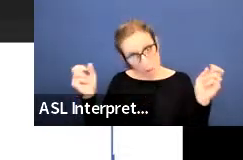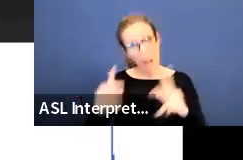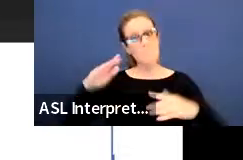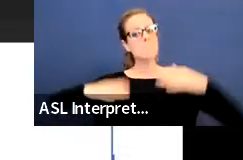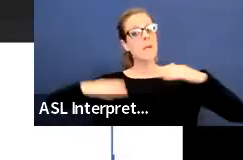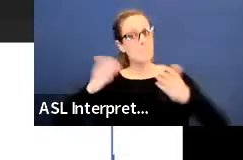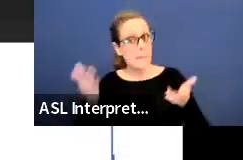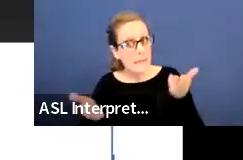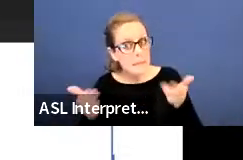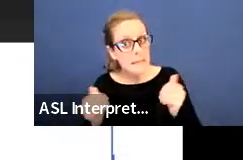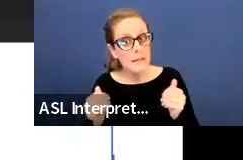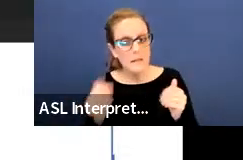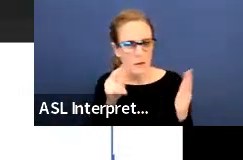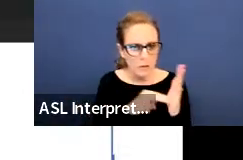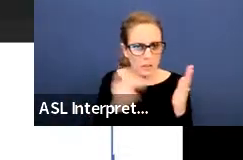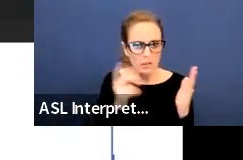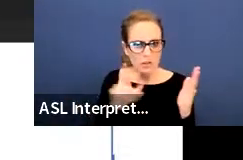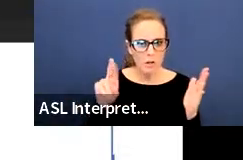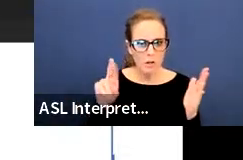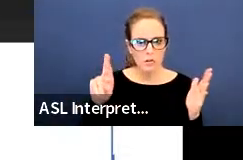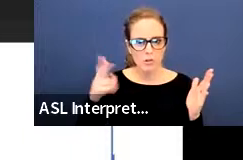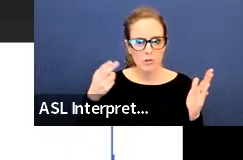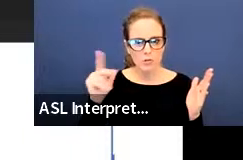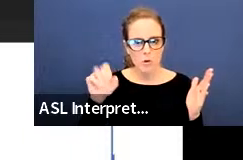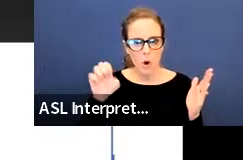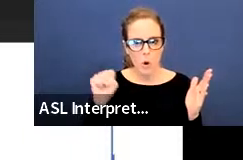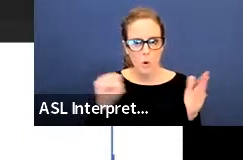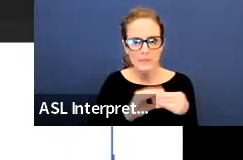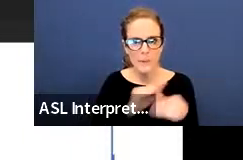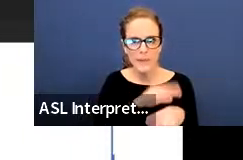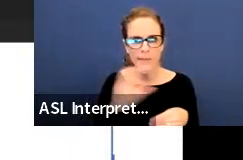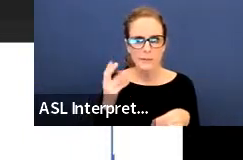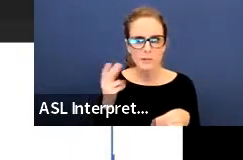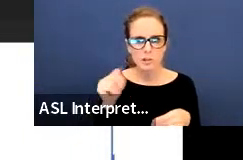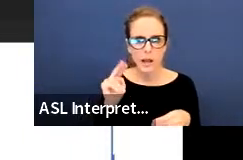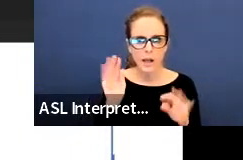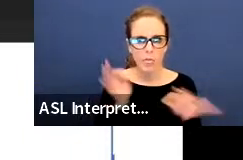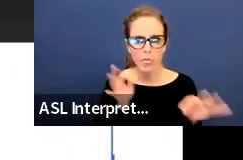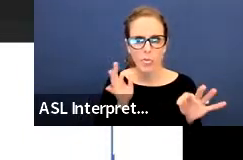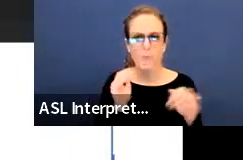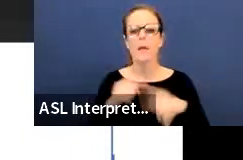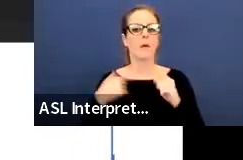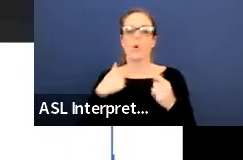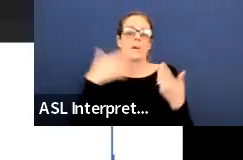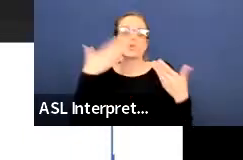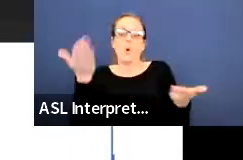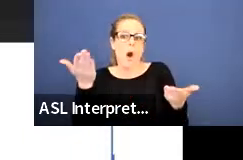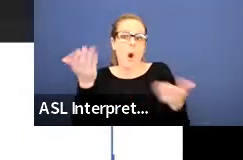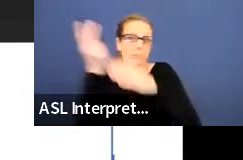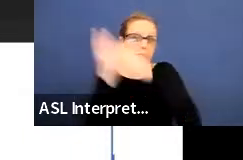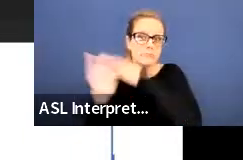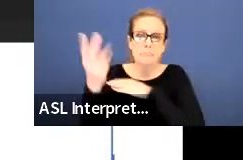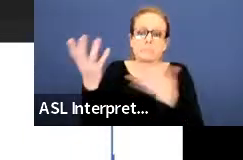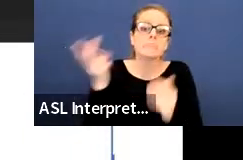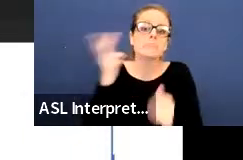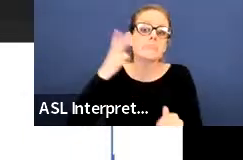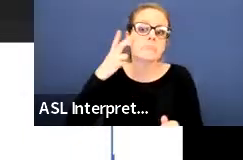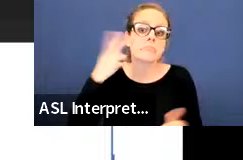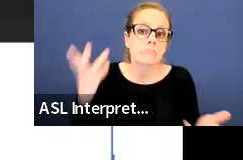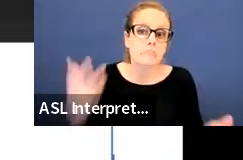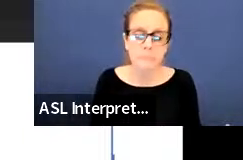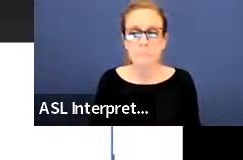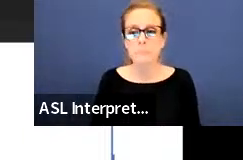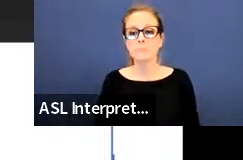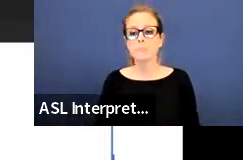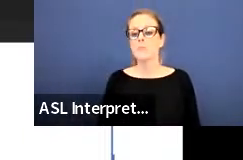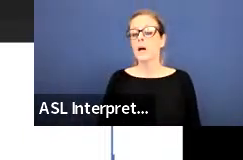I'm just sorry, seeing Dr. Rhodes' comment in the chat. But we don't know for sure. It's the kind of thing that you really don't know in retrospect.